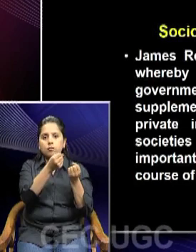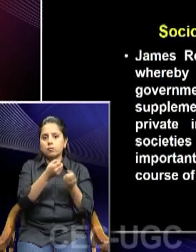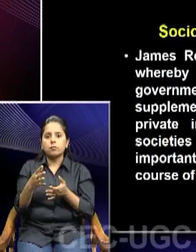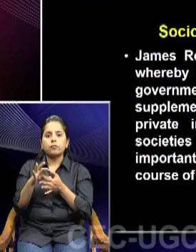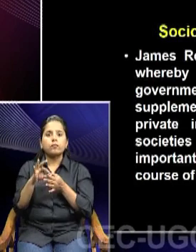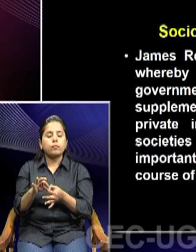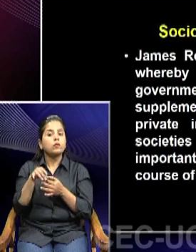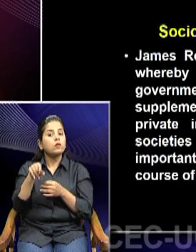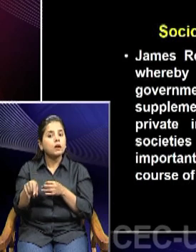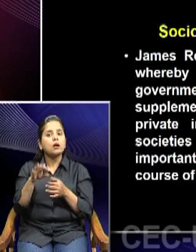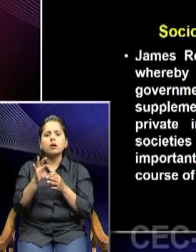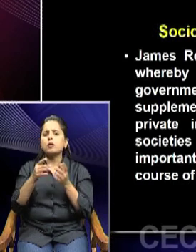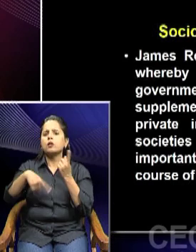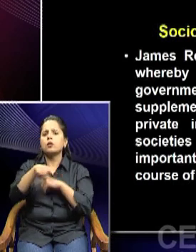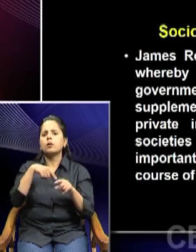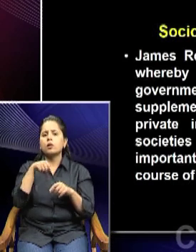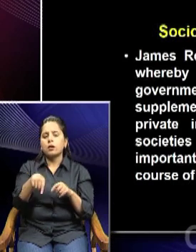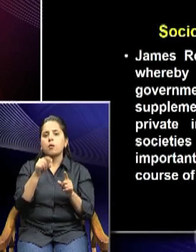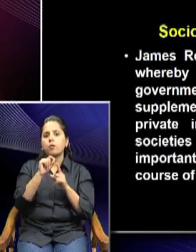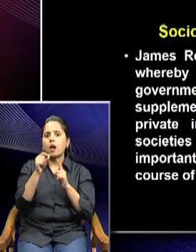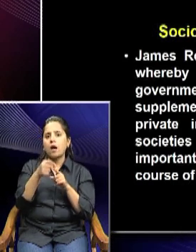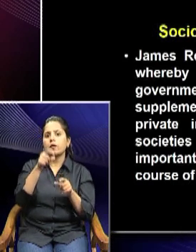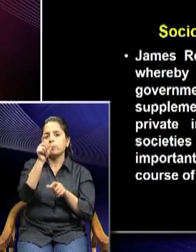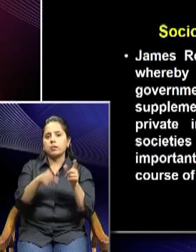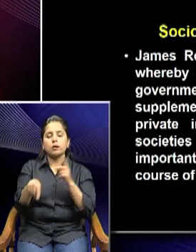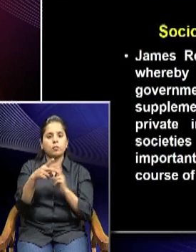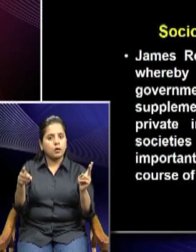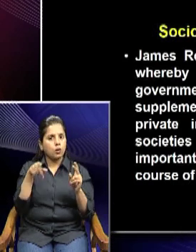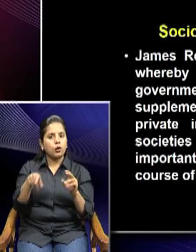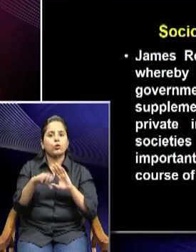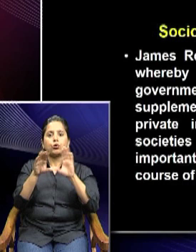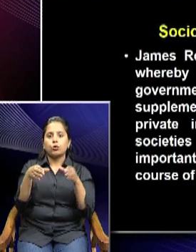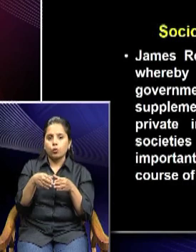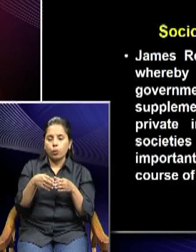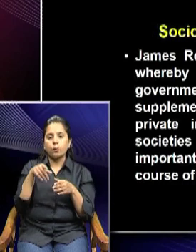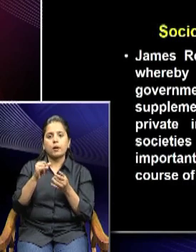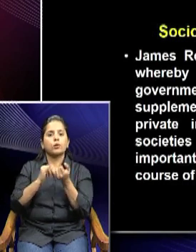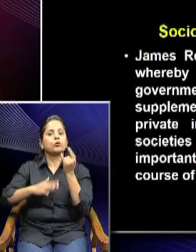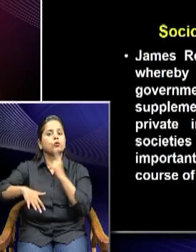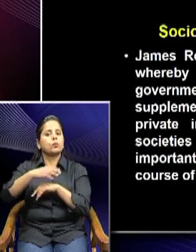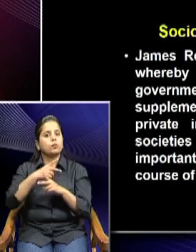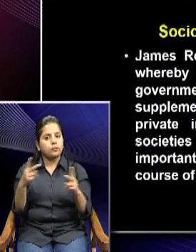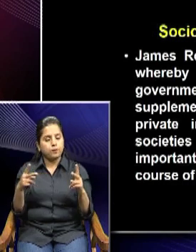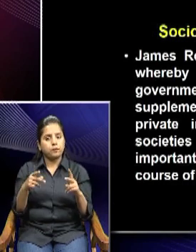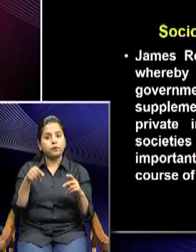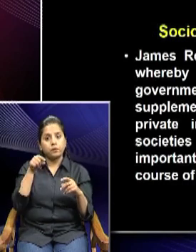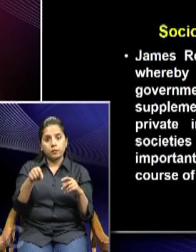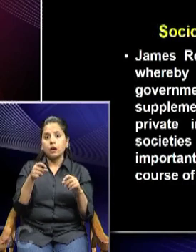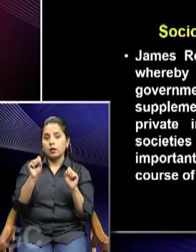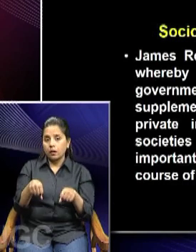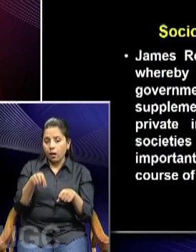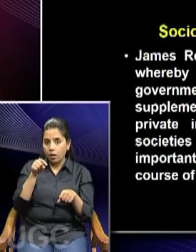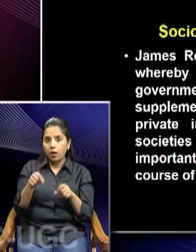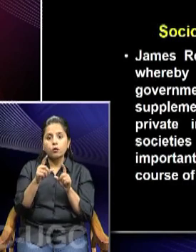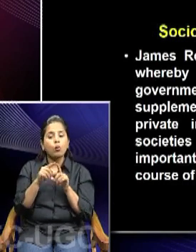by relations among private individuals, among groups and societies that can and